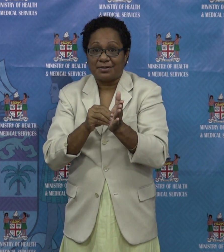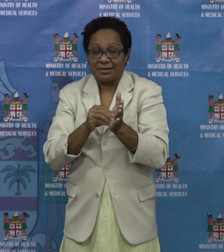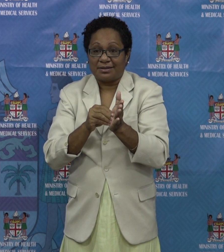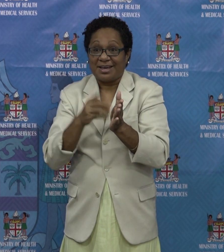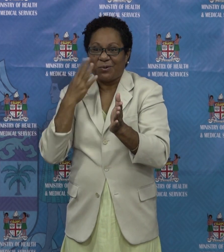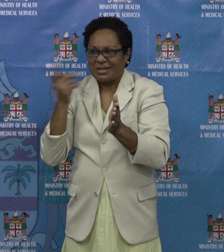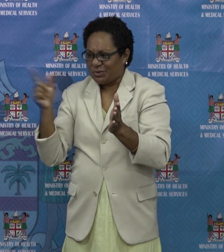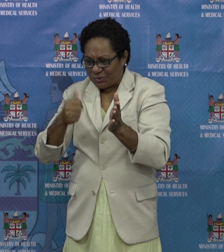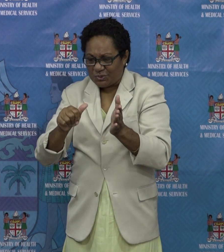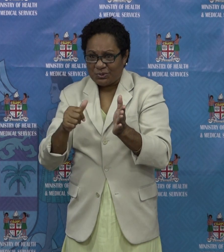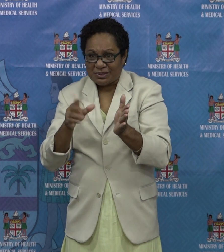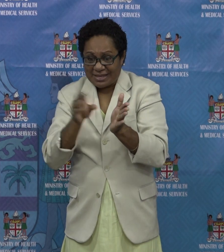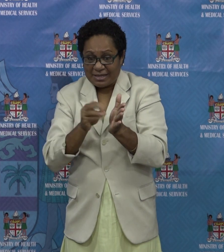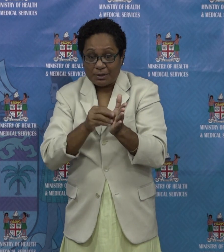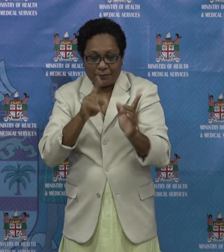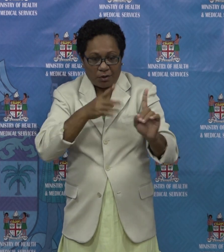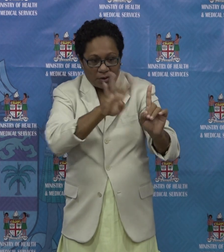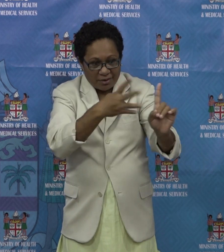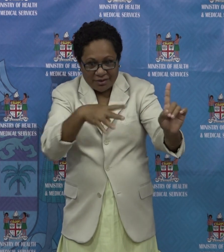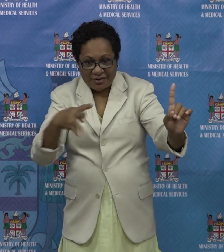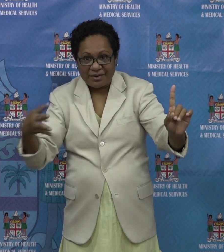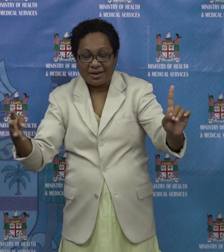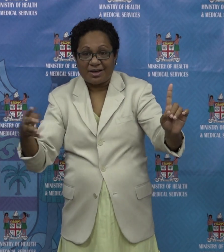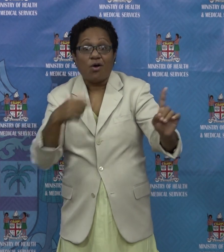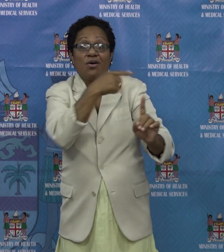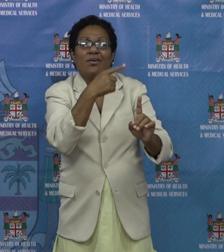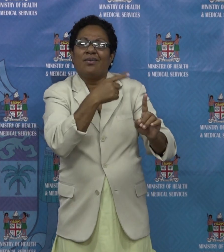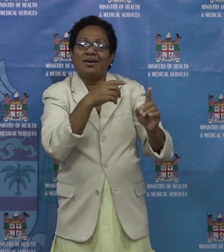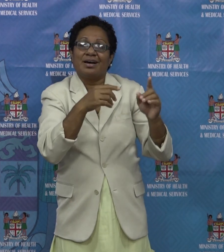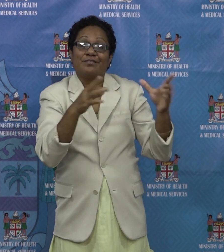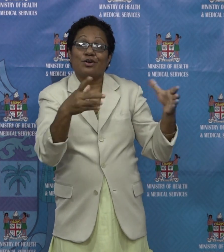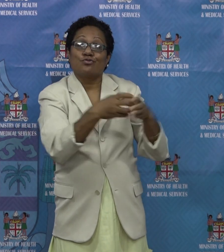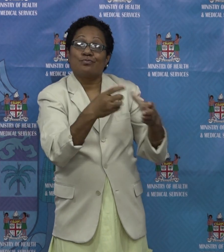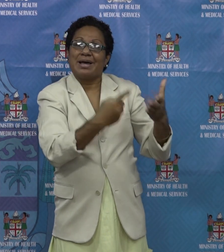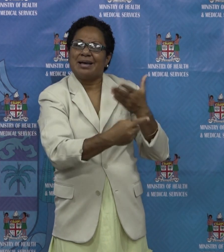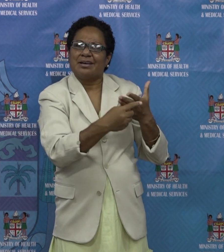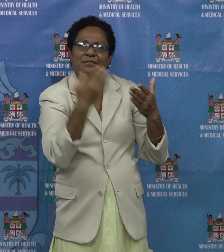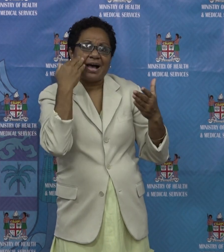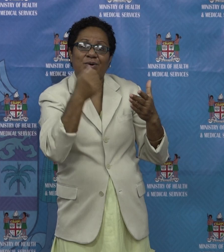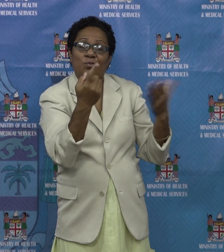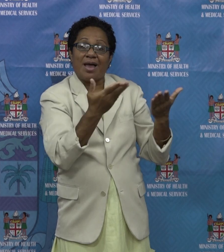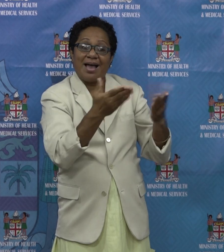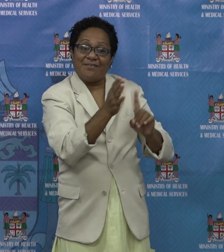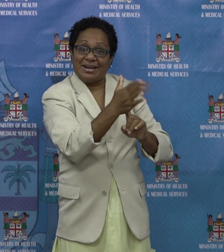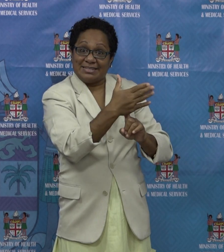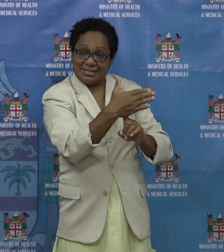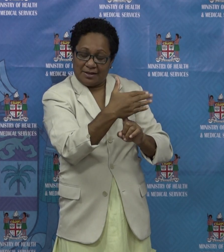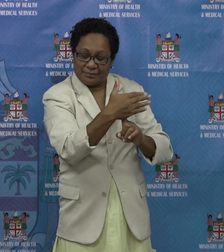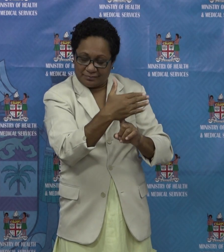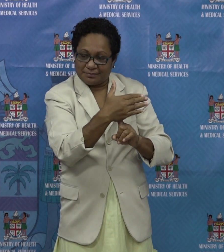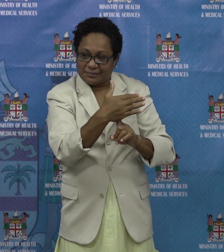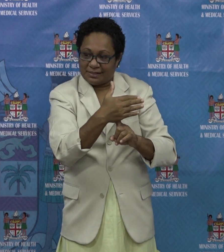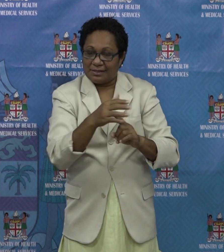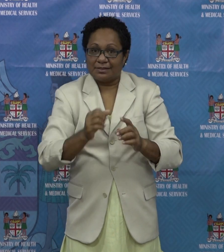conducted at the extra supermarket cluster in Flagstaff. My question